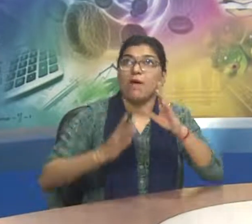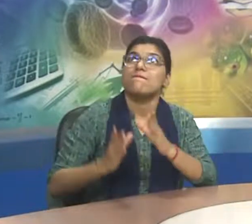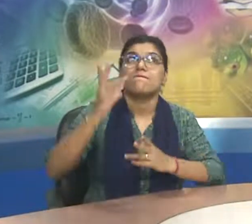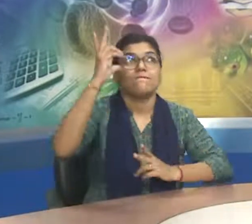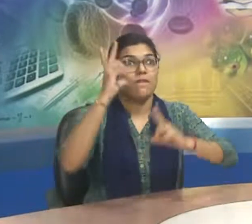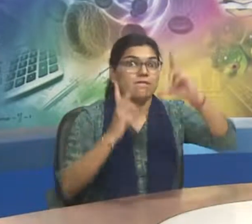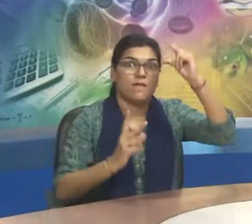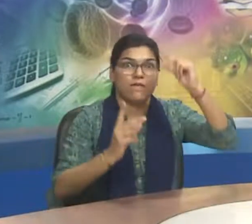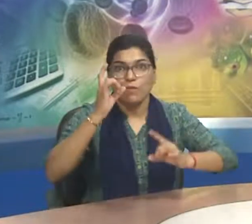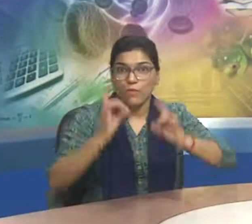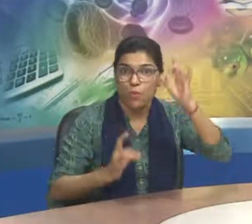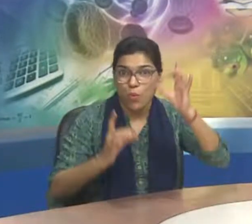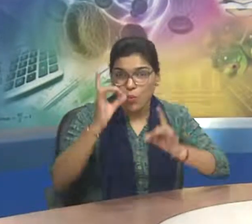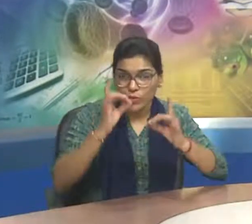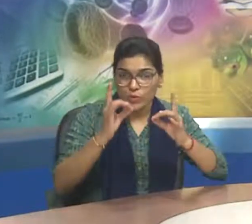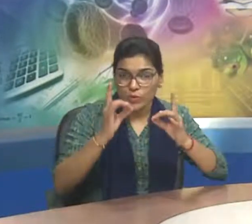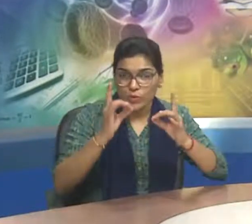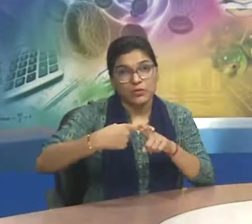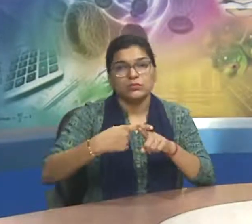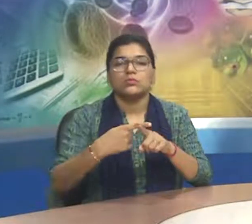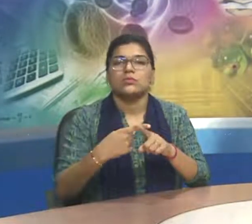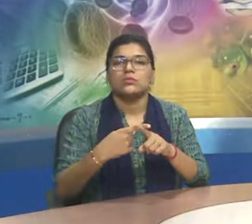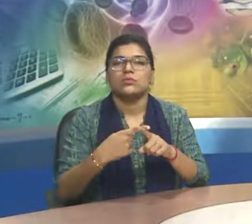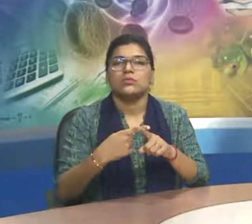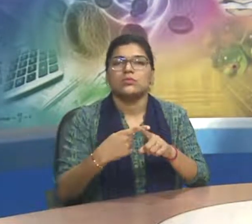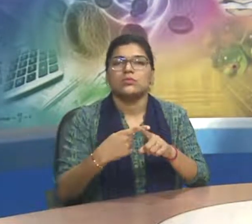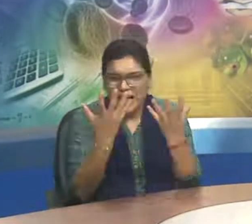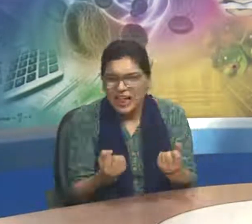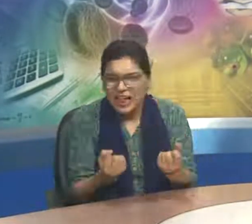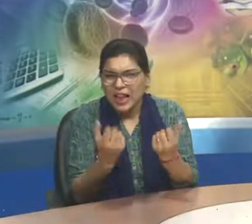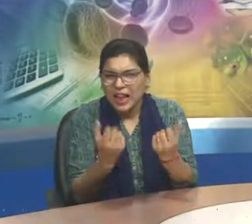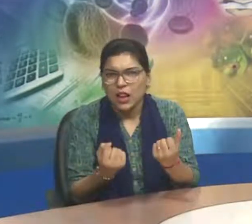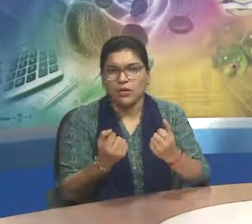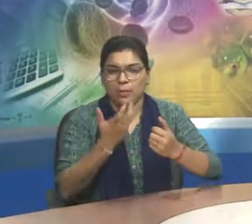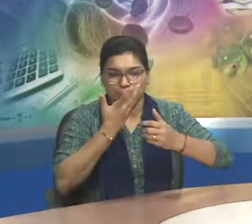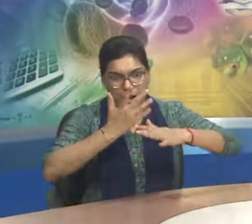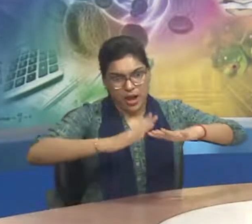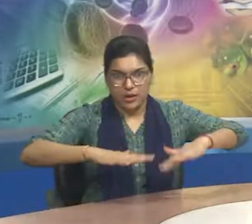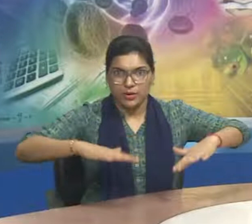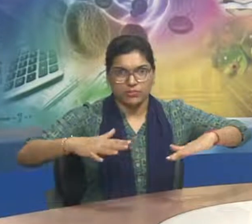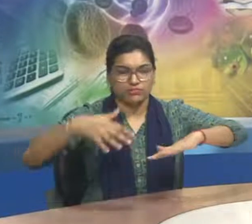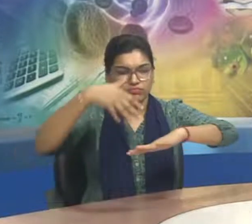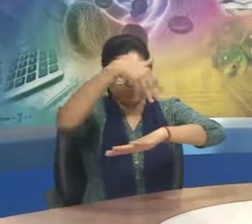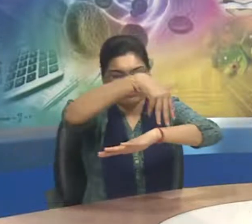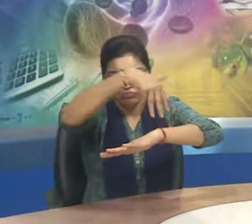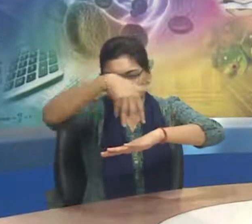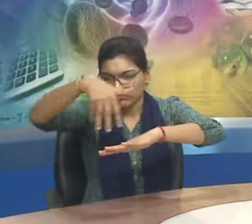and we also grow crops according to the prevailing climates.